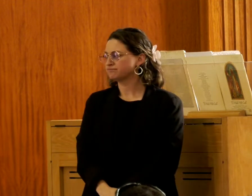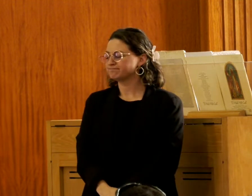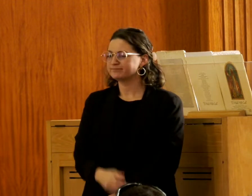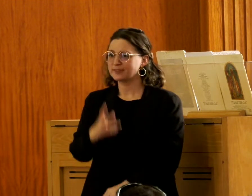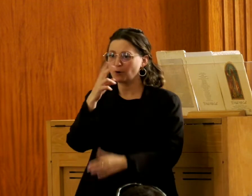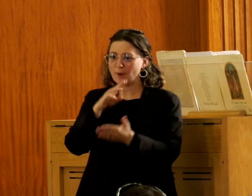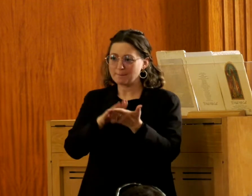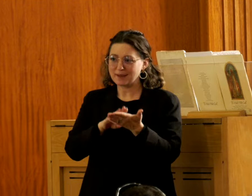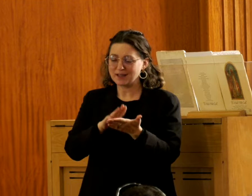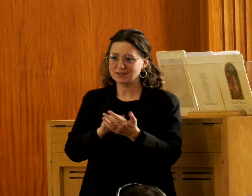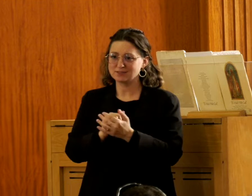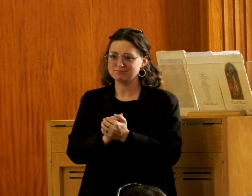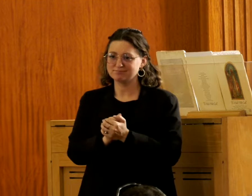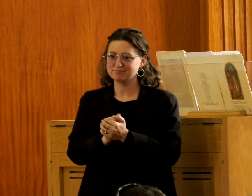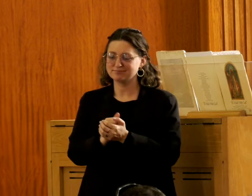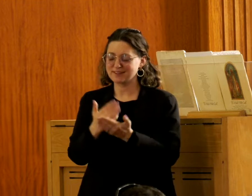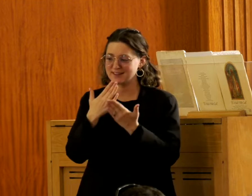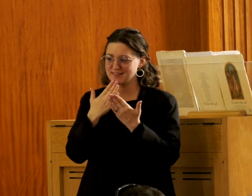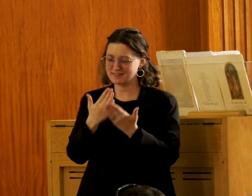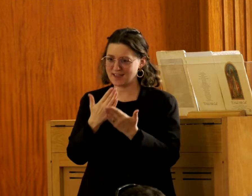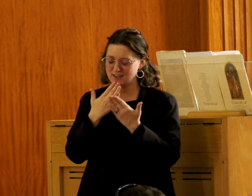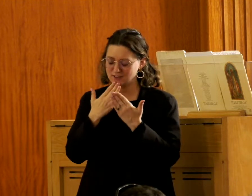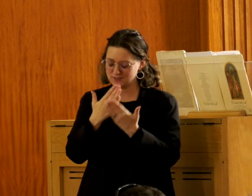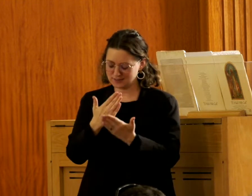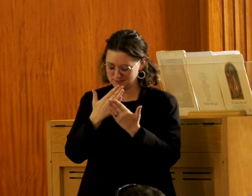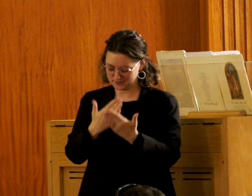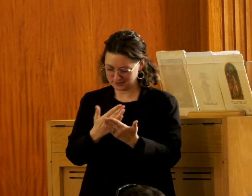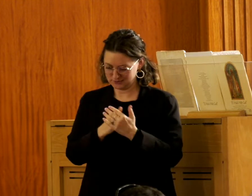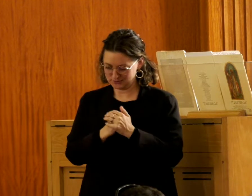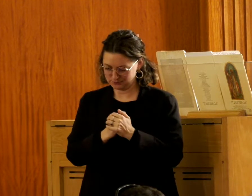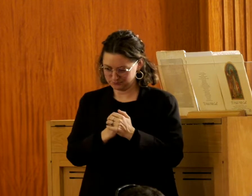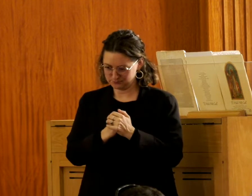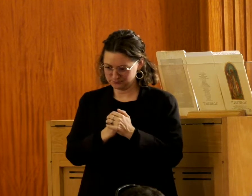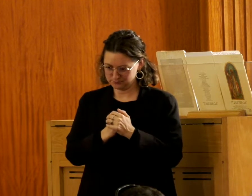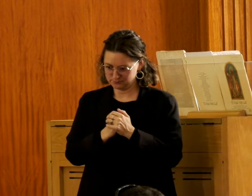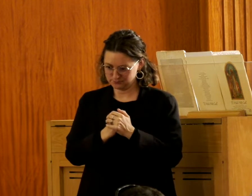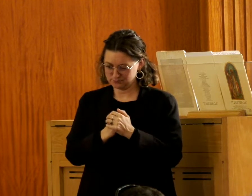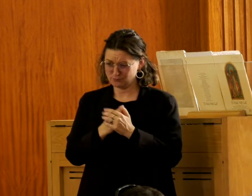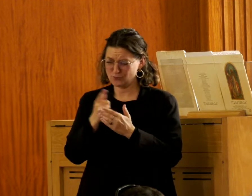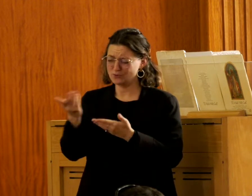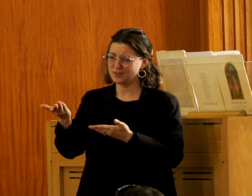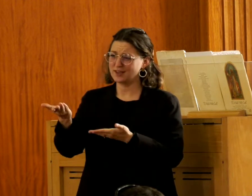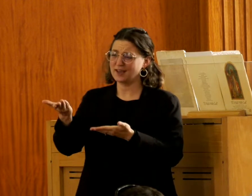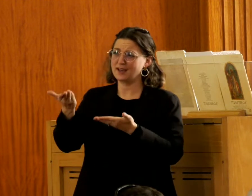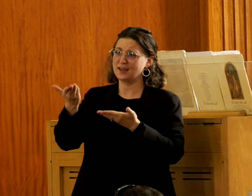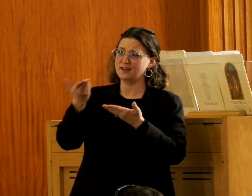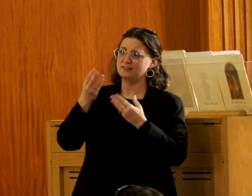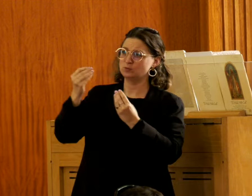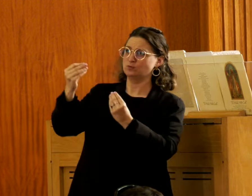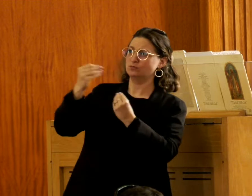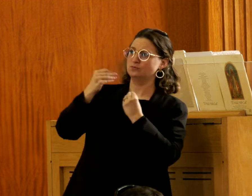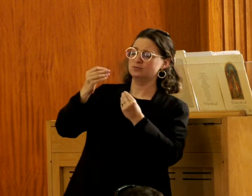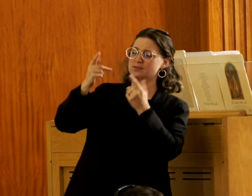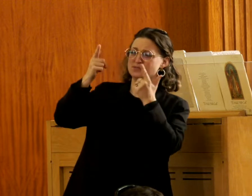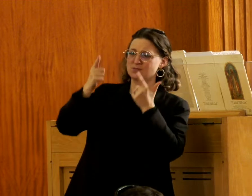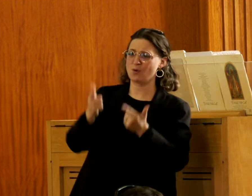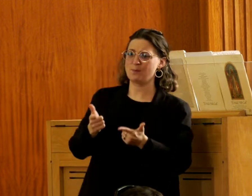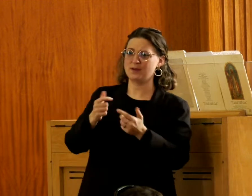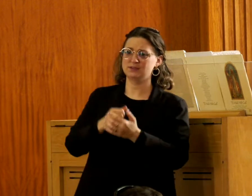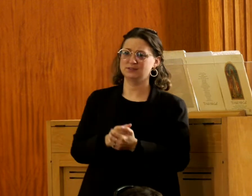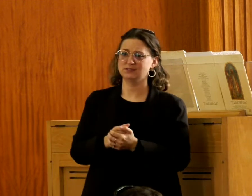Grandma, we thank you for the model of our hearts, for all you gave to us, from